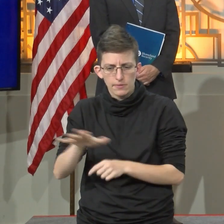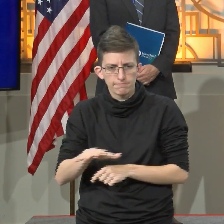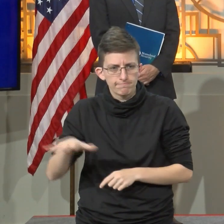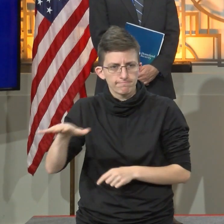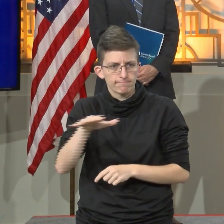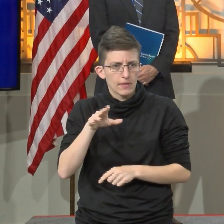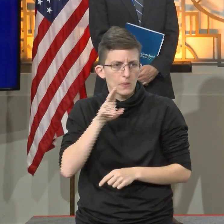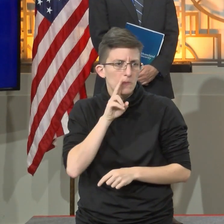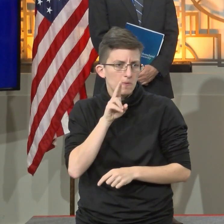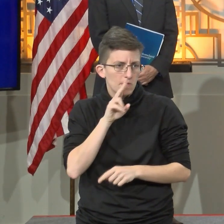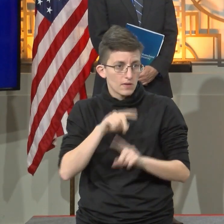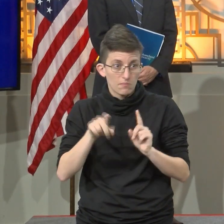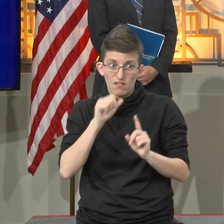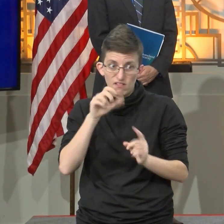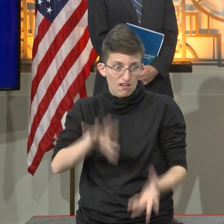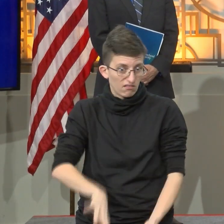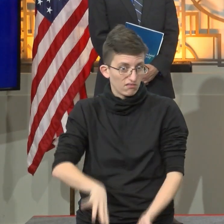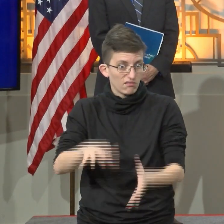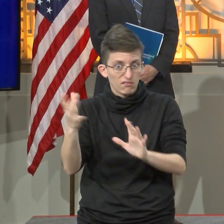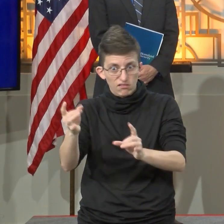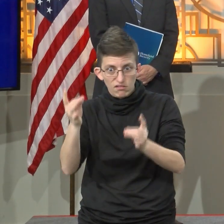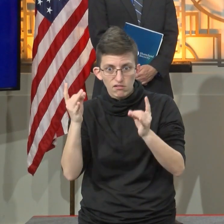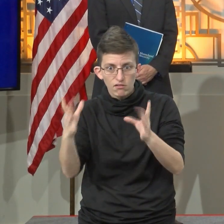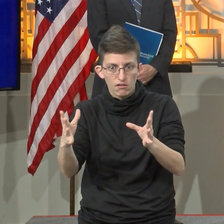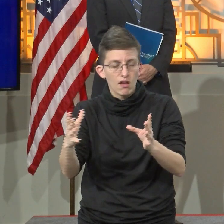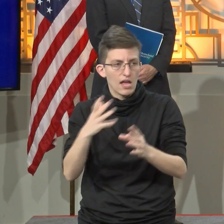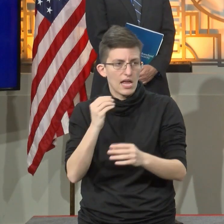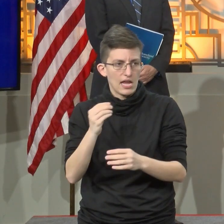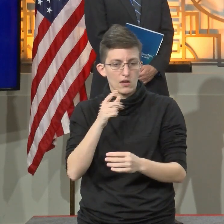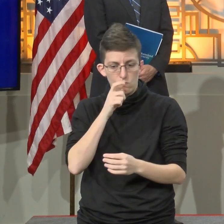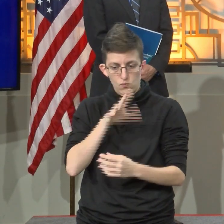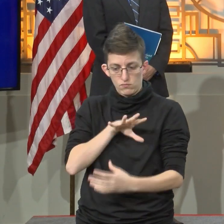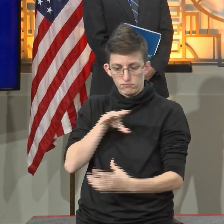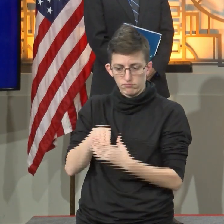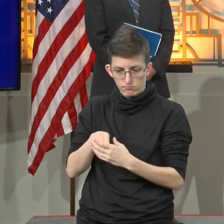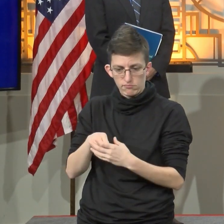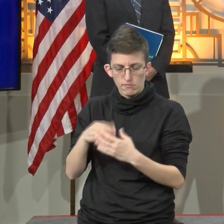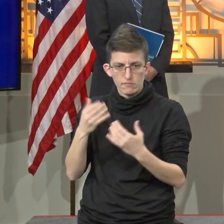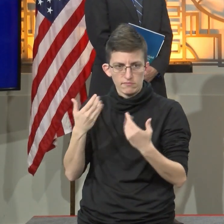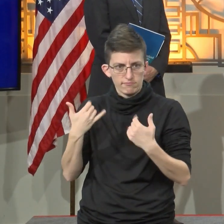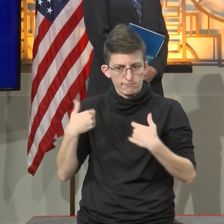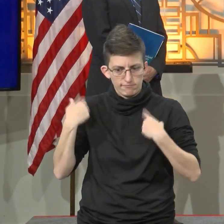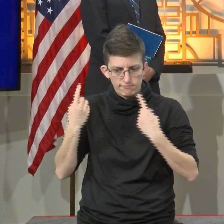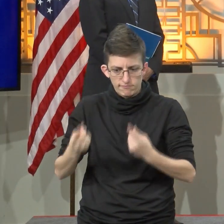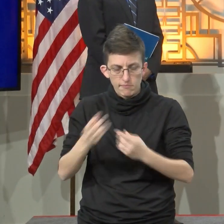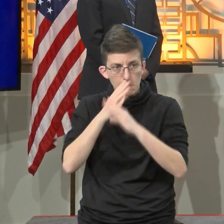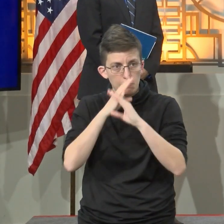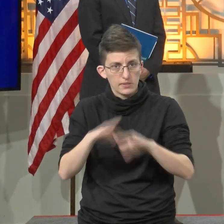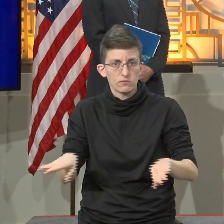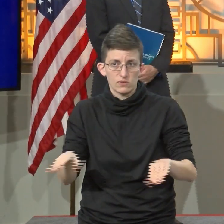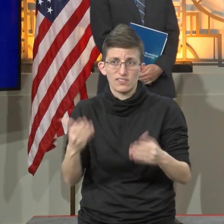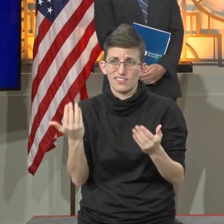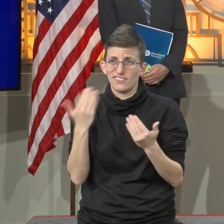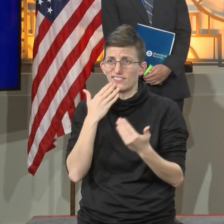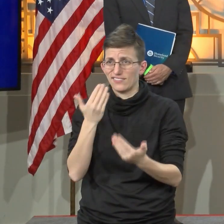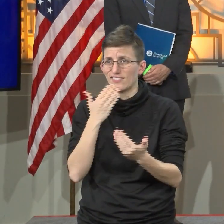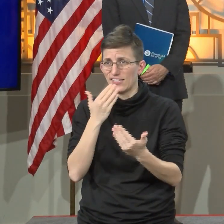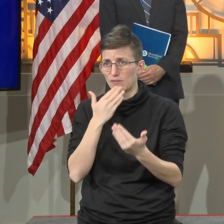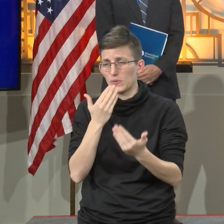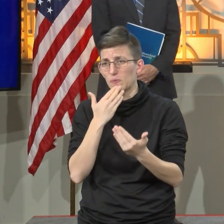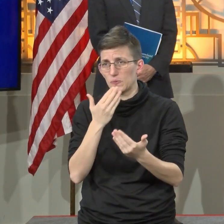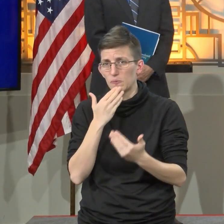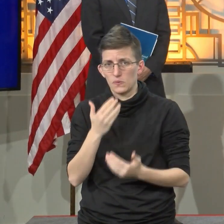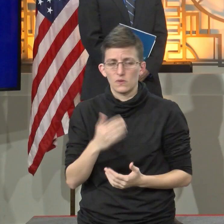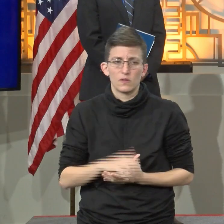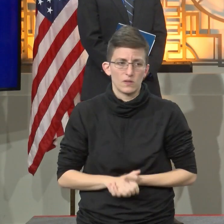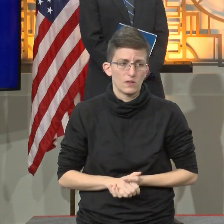gotten out of hand, and participants have remained peaceful for the most part. So again, thank you. Thank the city so very, very